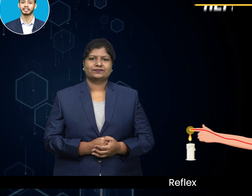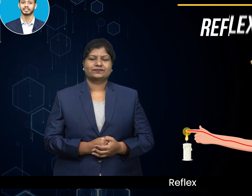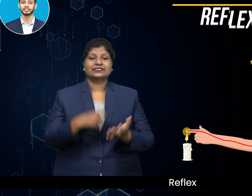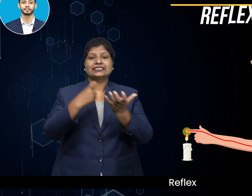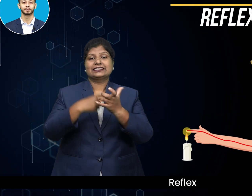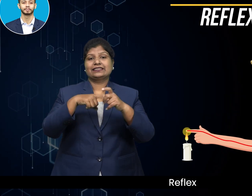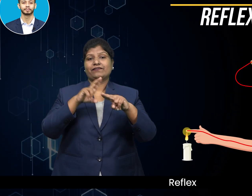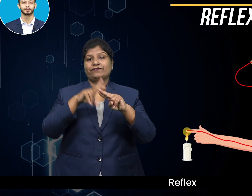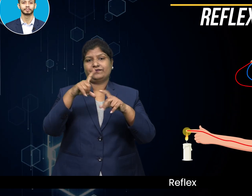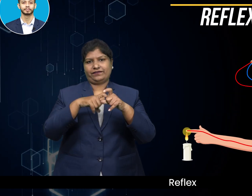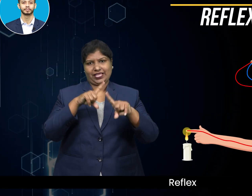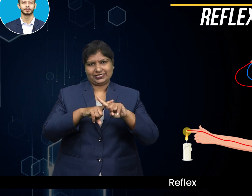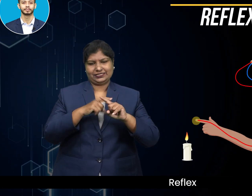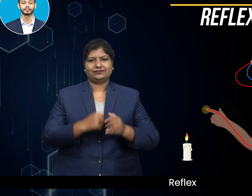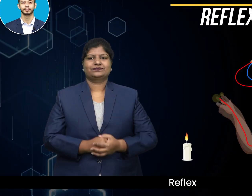Reflex.